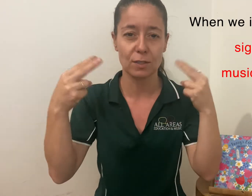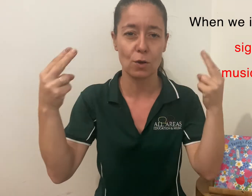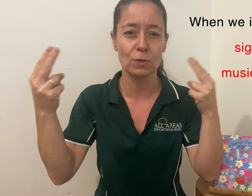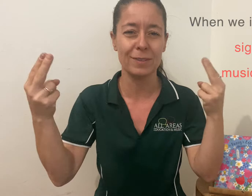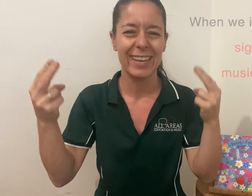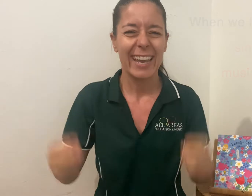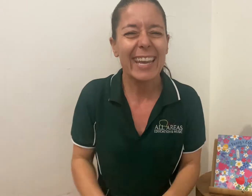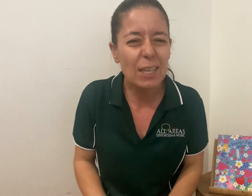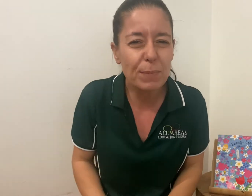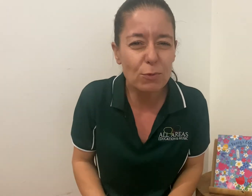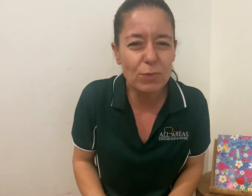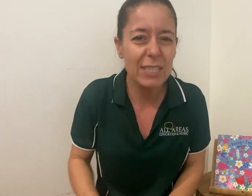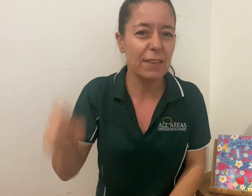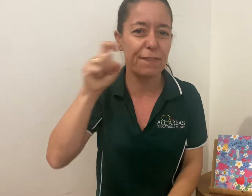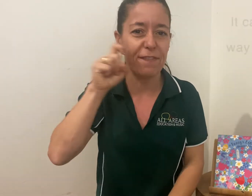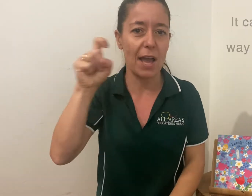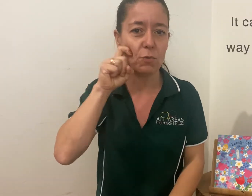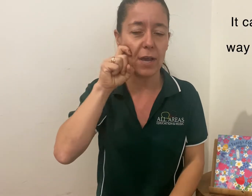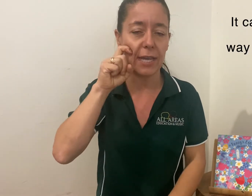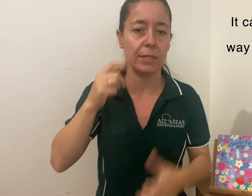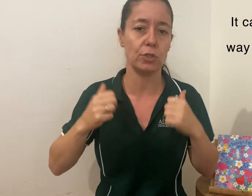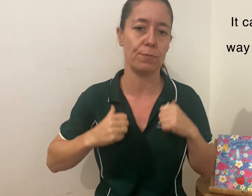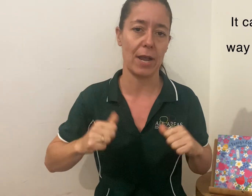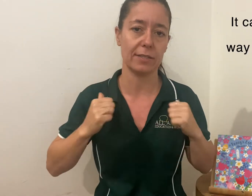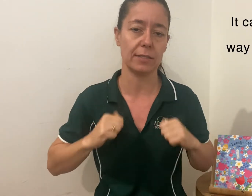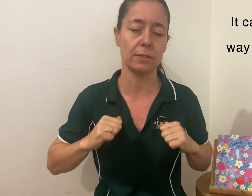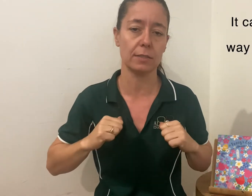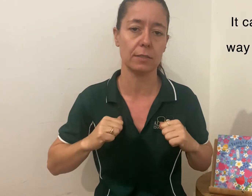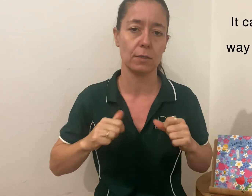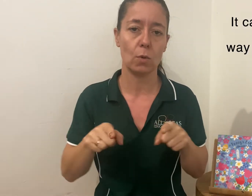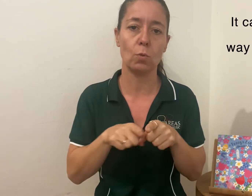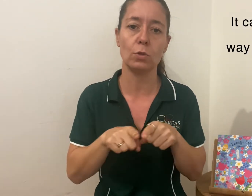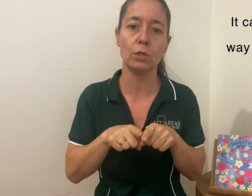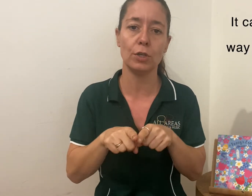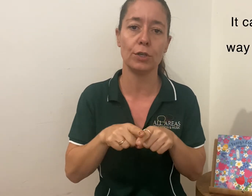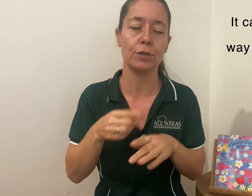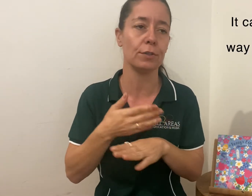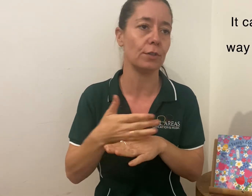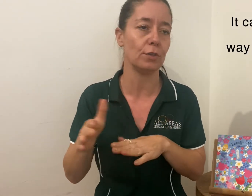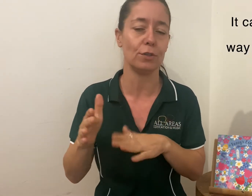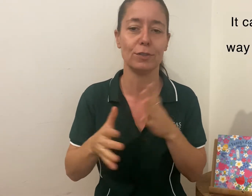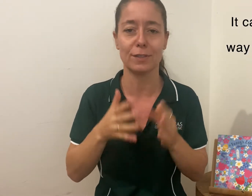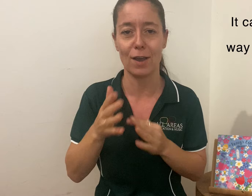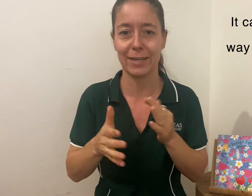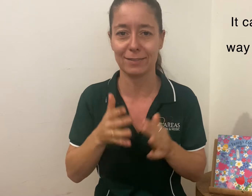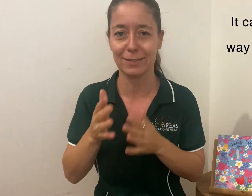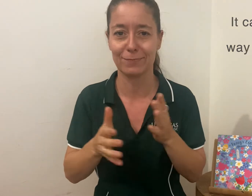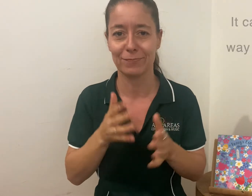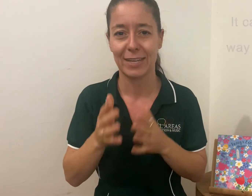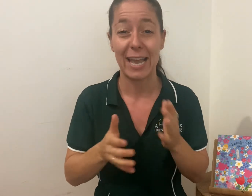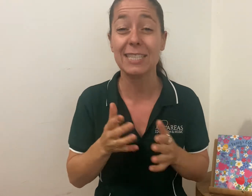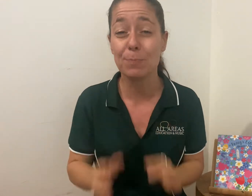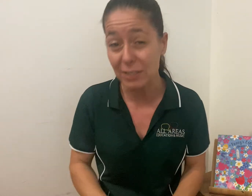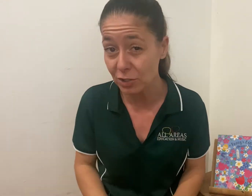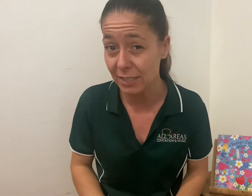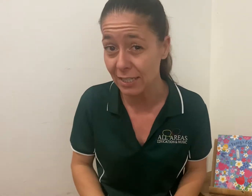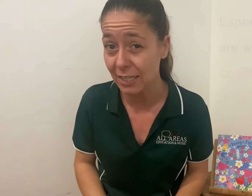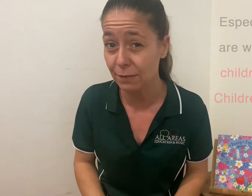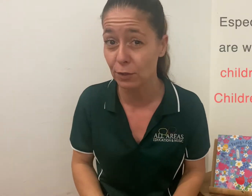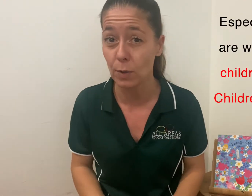song, it can be a really fun way to practice or learn new signs, especially if you are